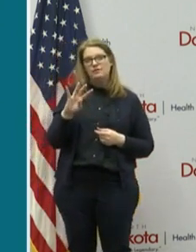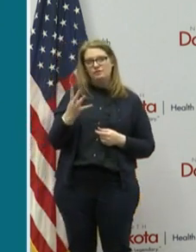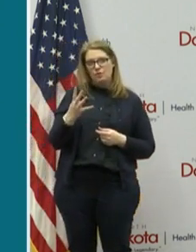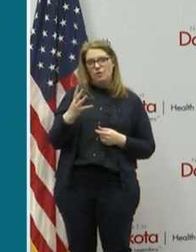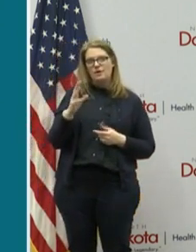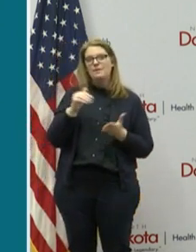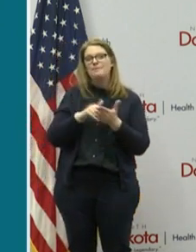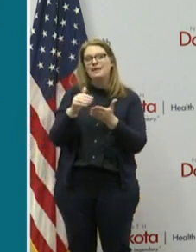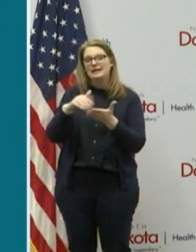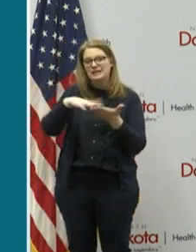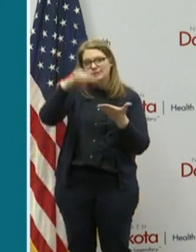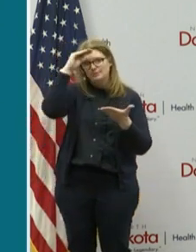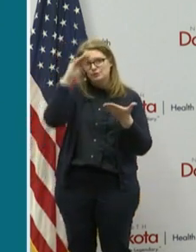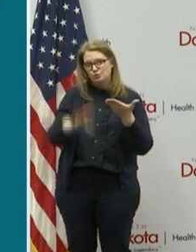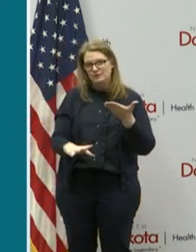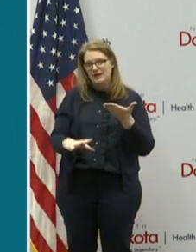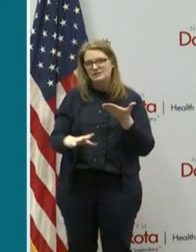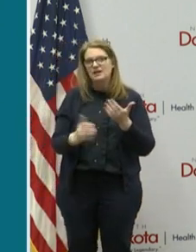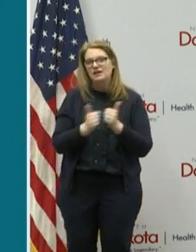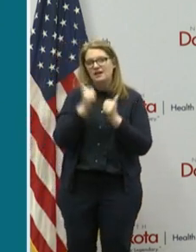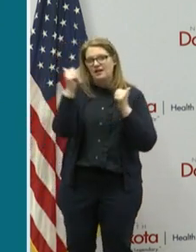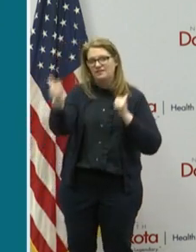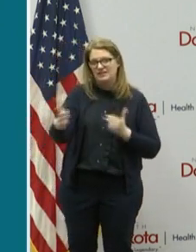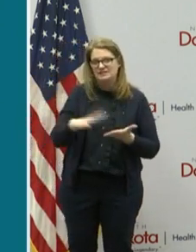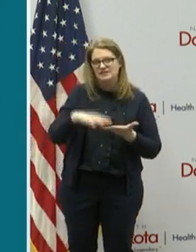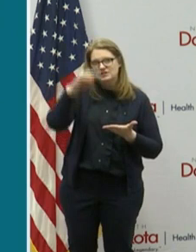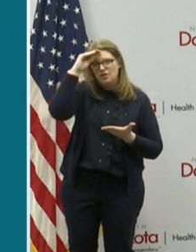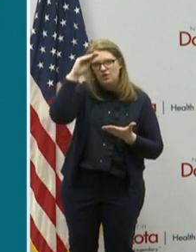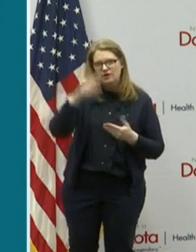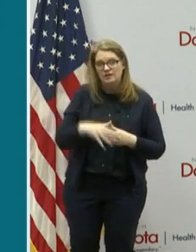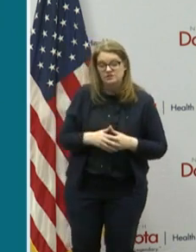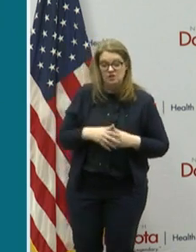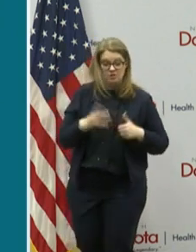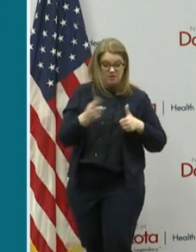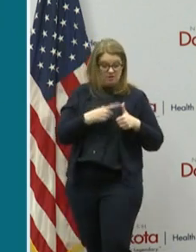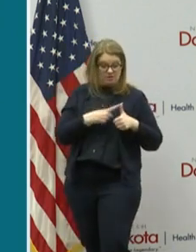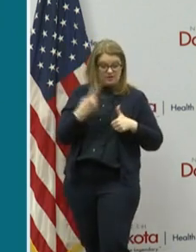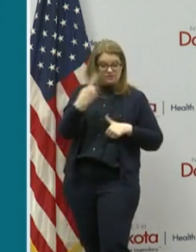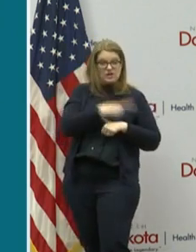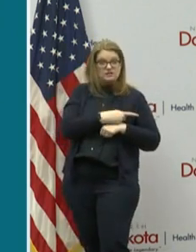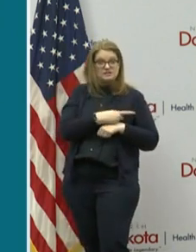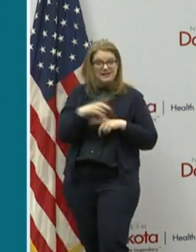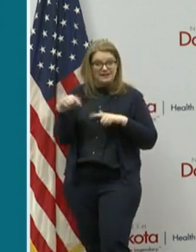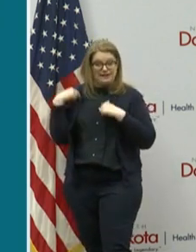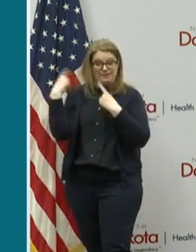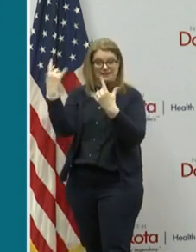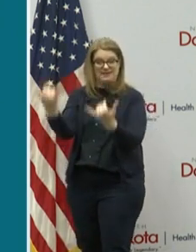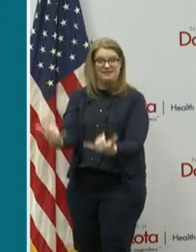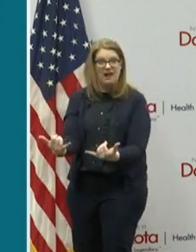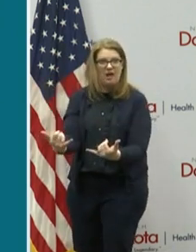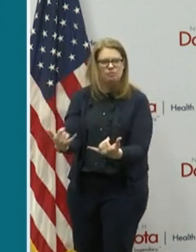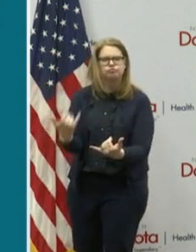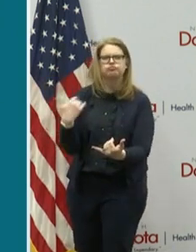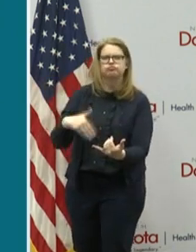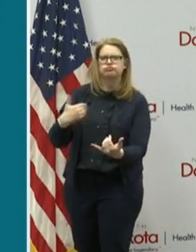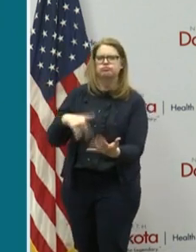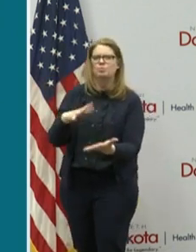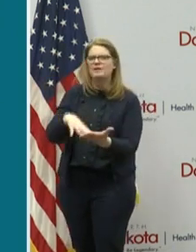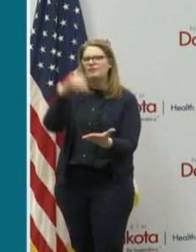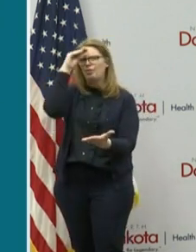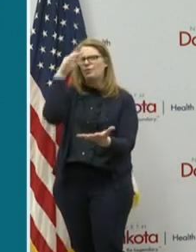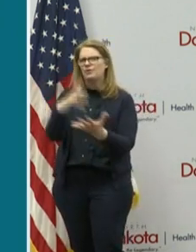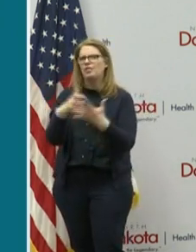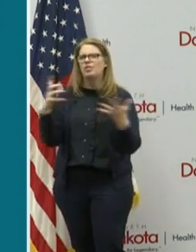distance learning that's gone on. We certainly know more now about what works, what doesn't work, and where we need to make